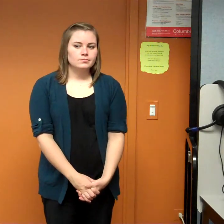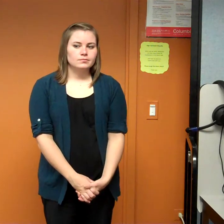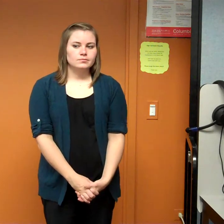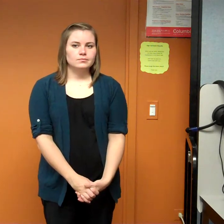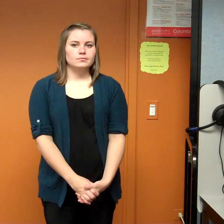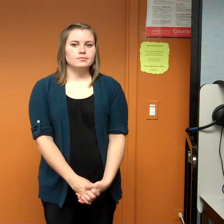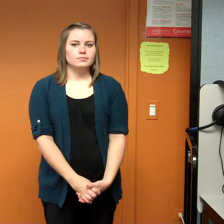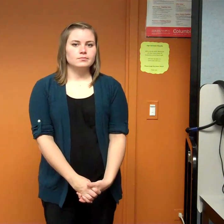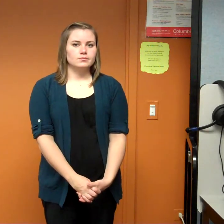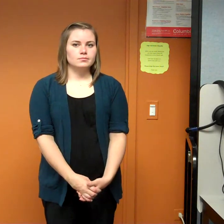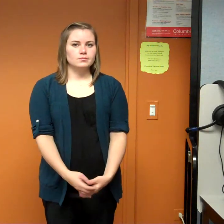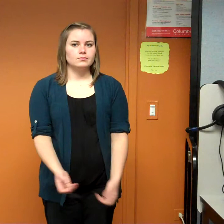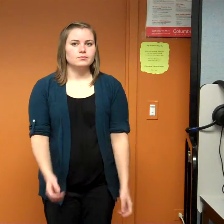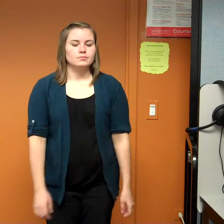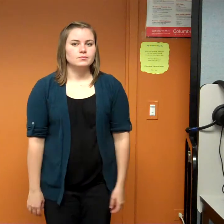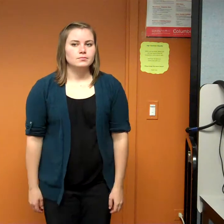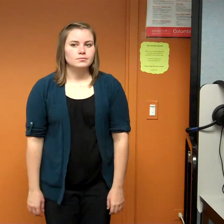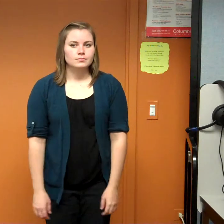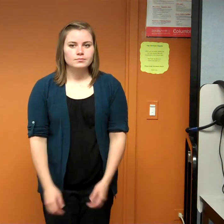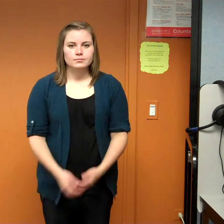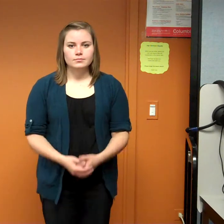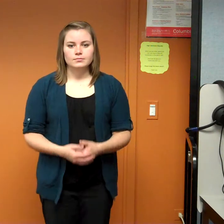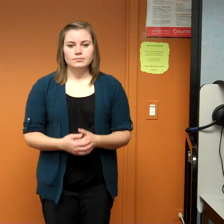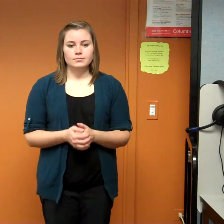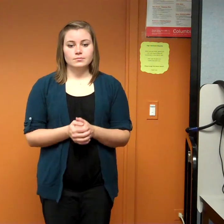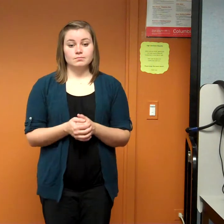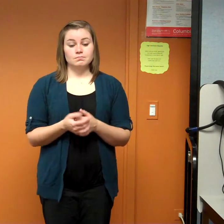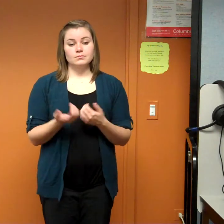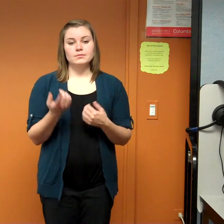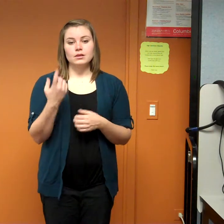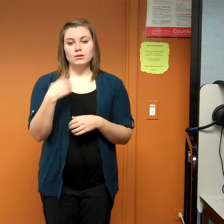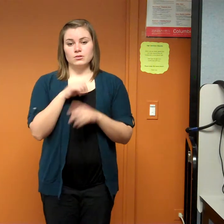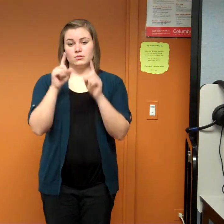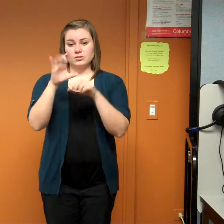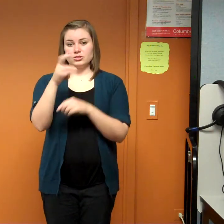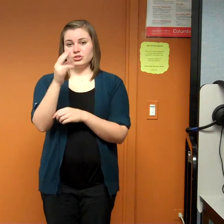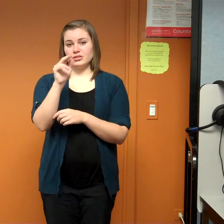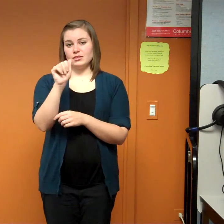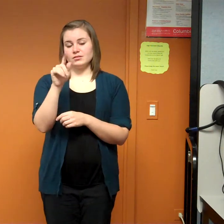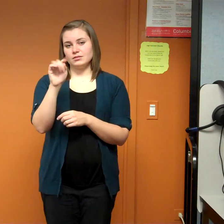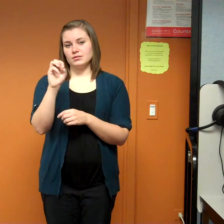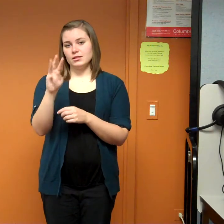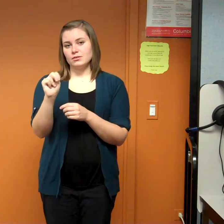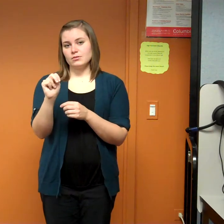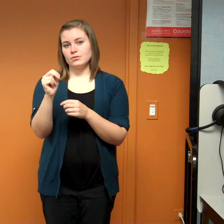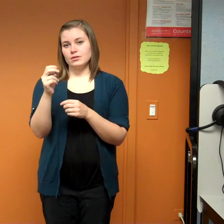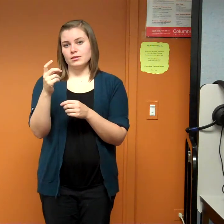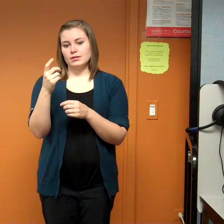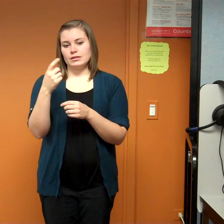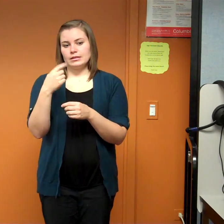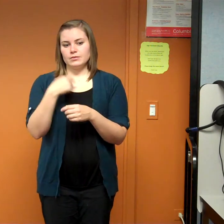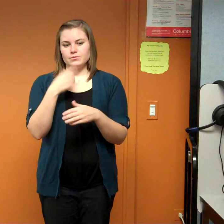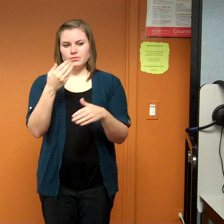the first restaurant we went into, we didn't know it was a dim sum restaurant, and I didn't know what dim sum was, but I was like, I don't think you'll like dim sum.